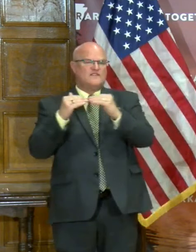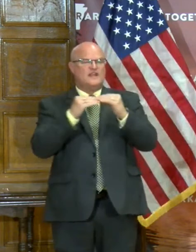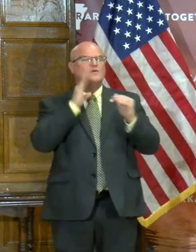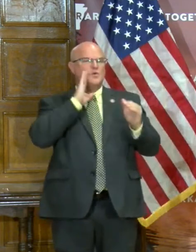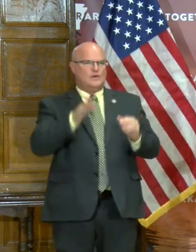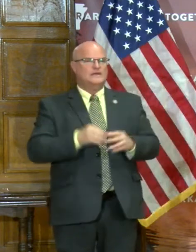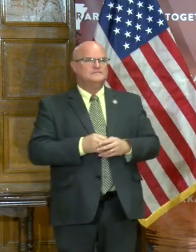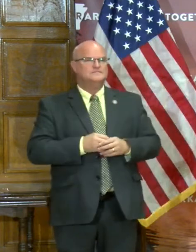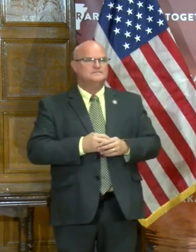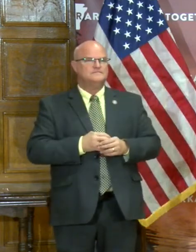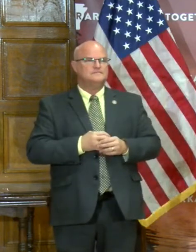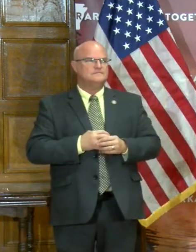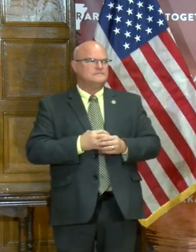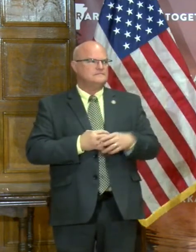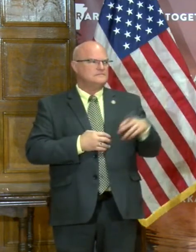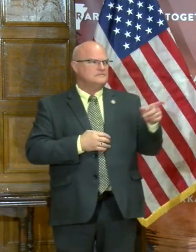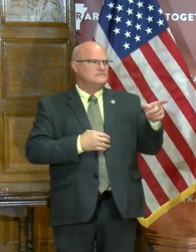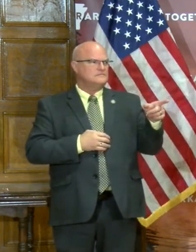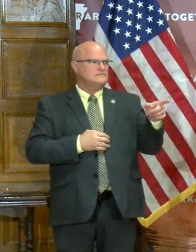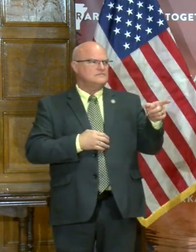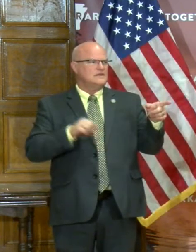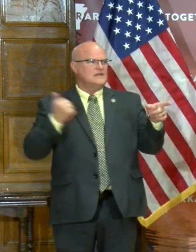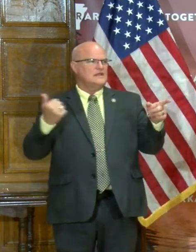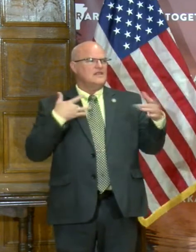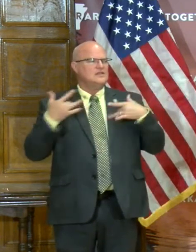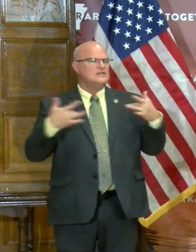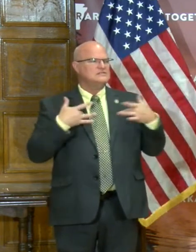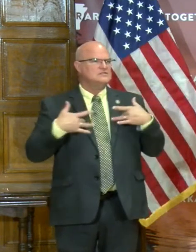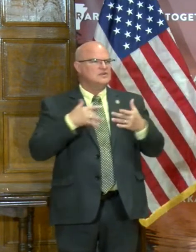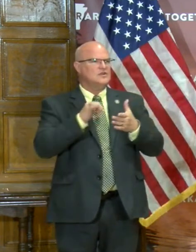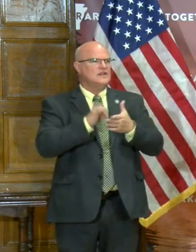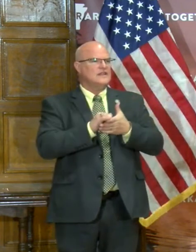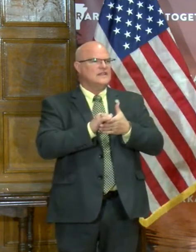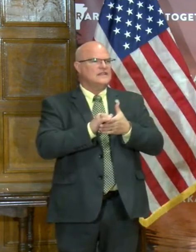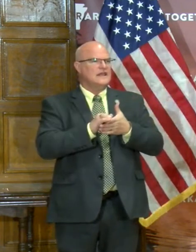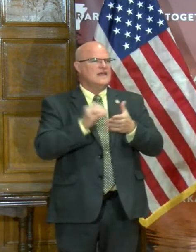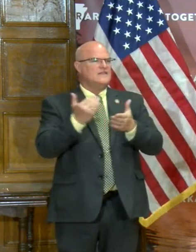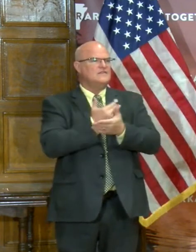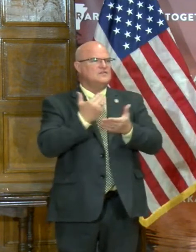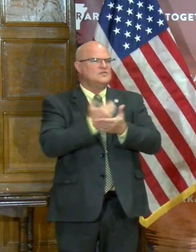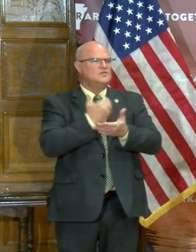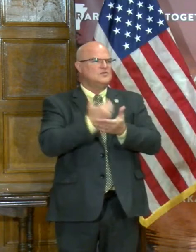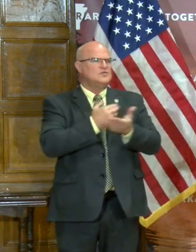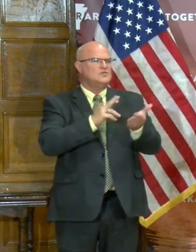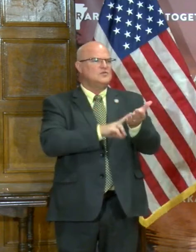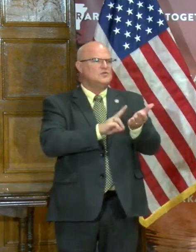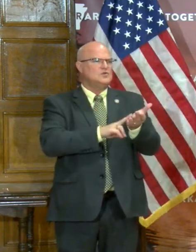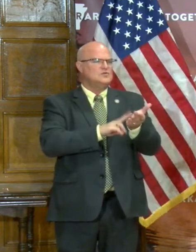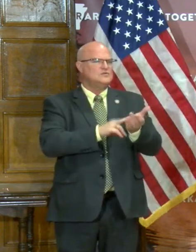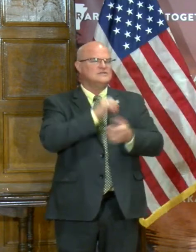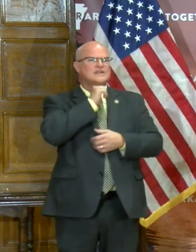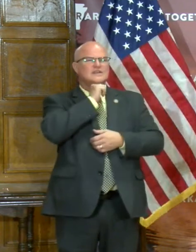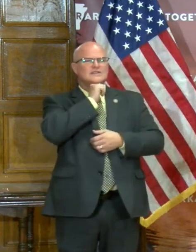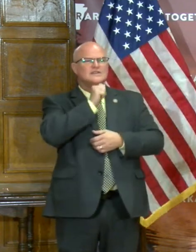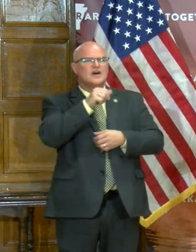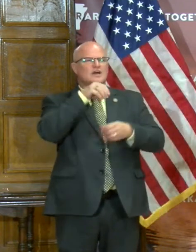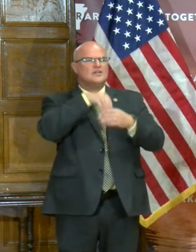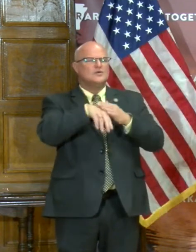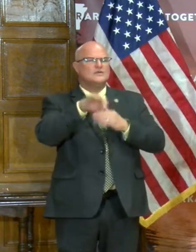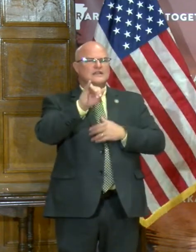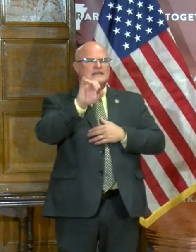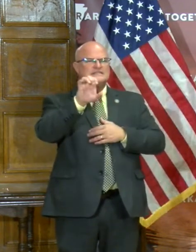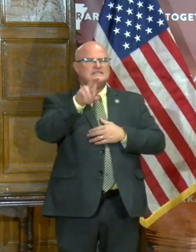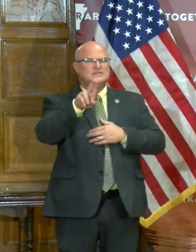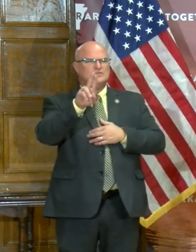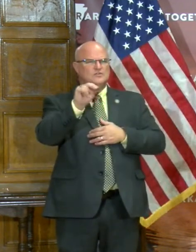into that. Their other concern was that the new nurses not go into ICU units